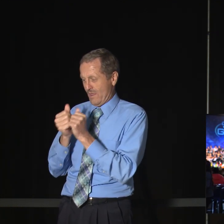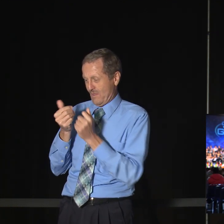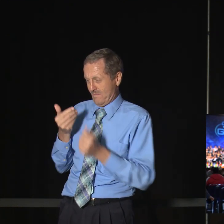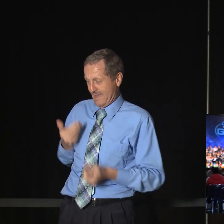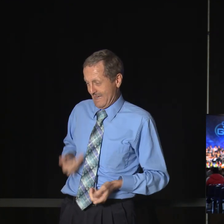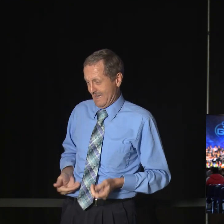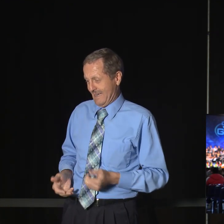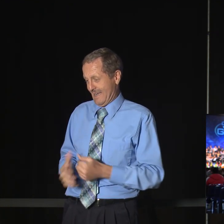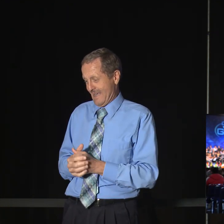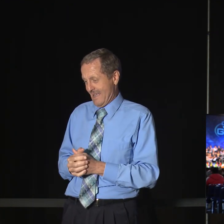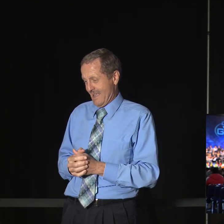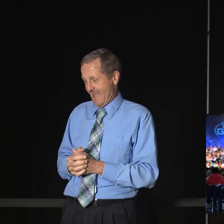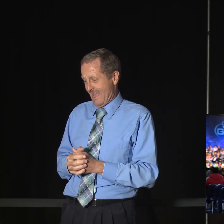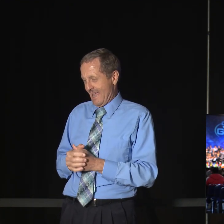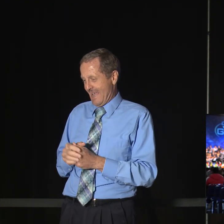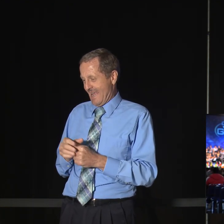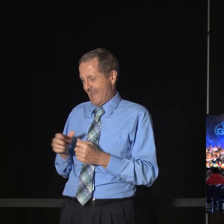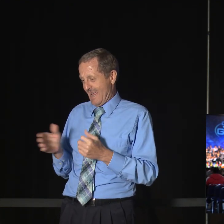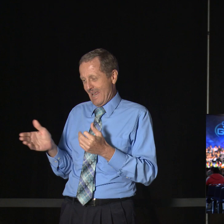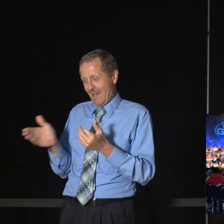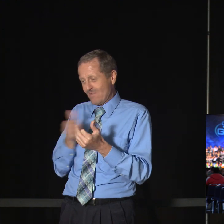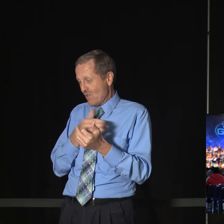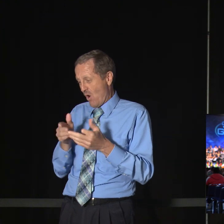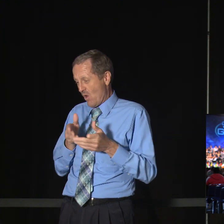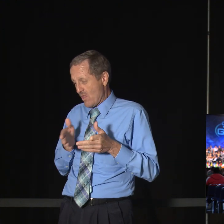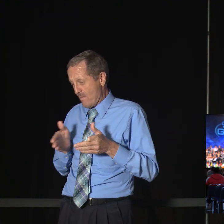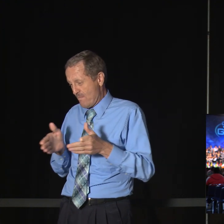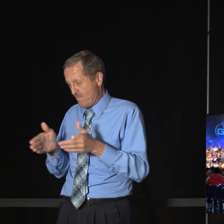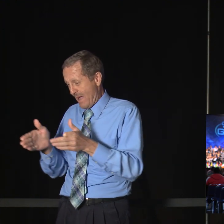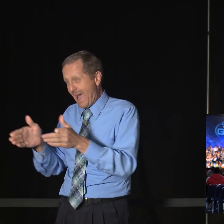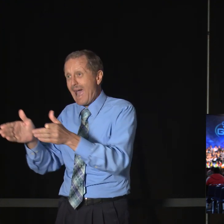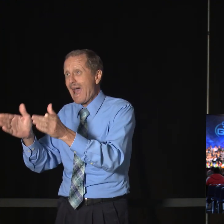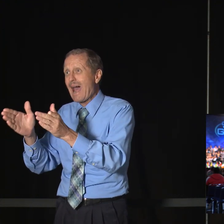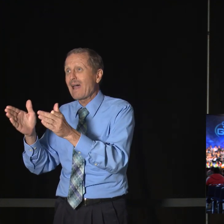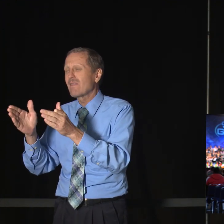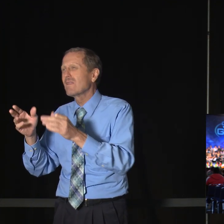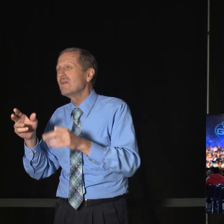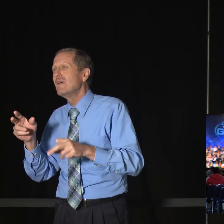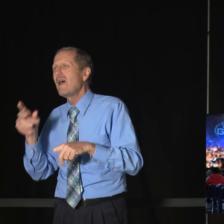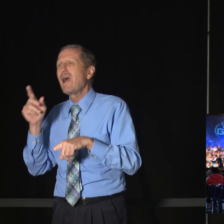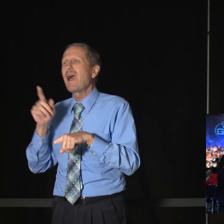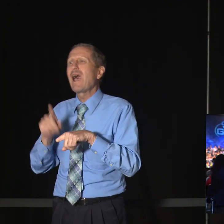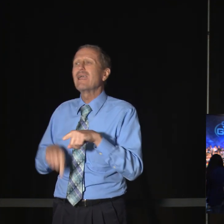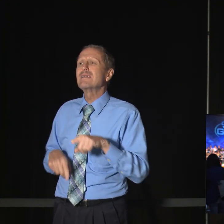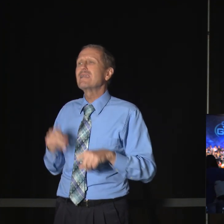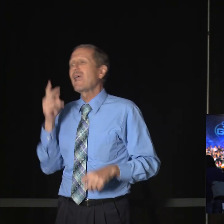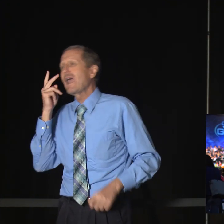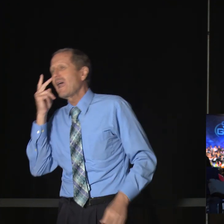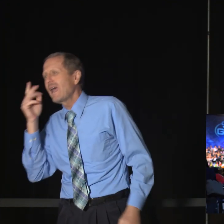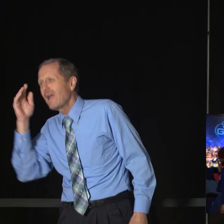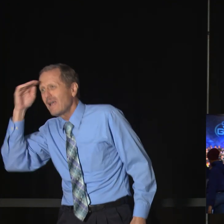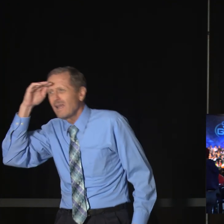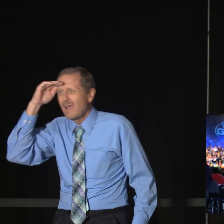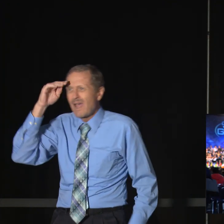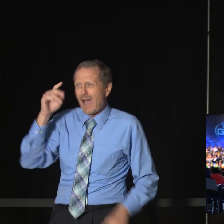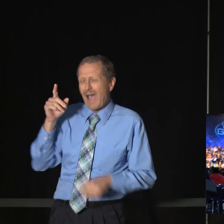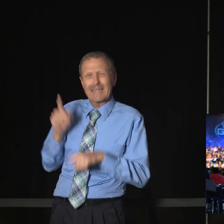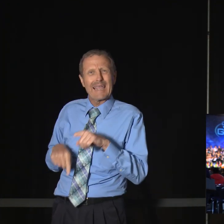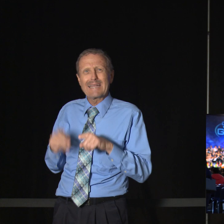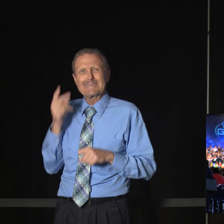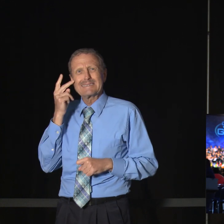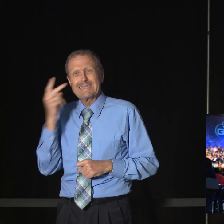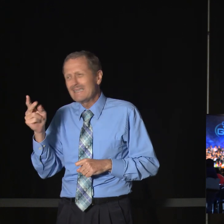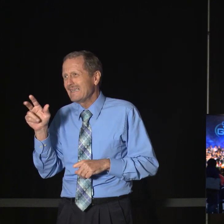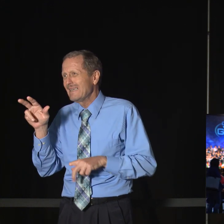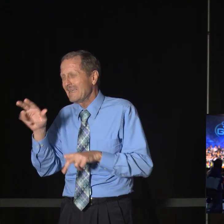Jesus Christ in prayer. Commit your heart, as it were, to him. And we have an incredible program tonight, don't we, Tim? Yes, we do. In fact, right now we see a big choir